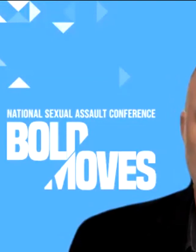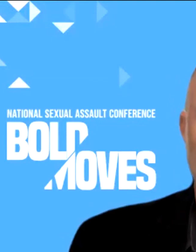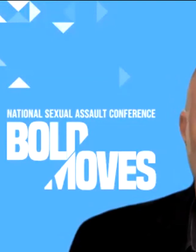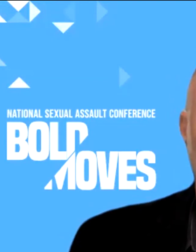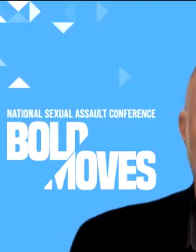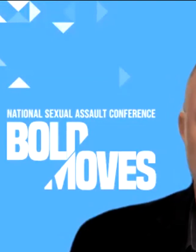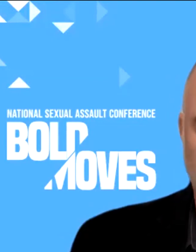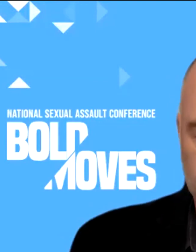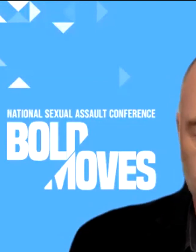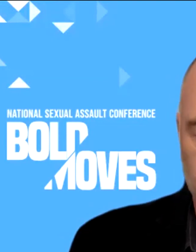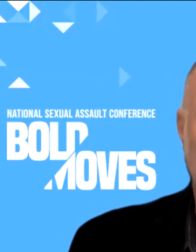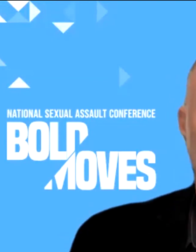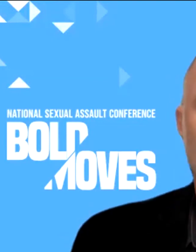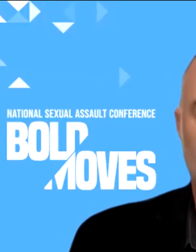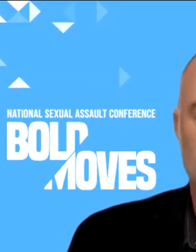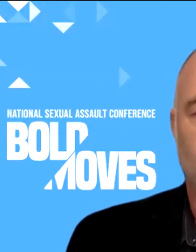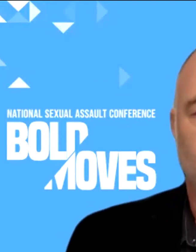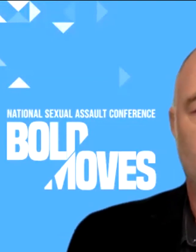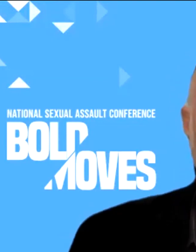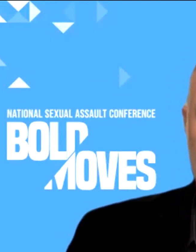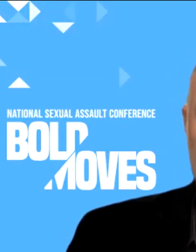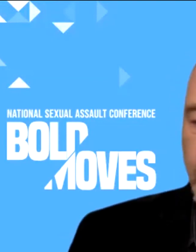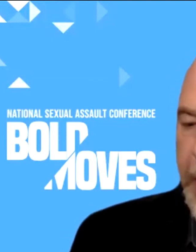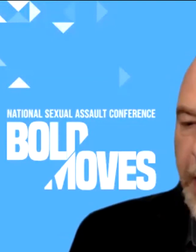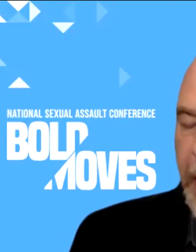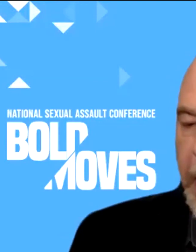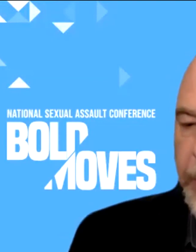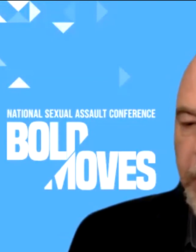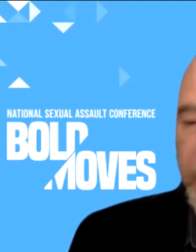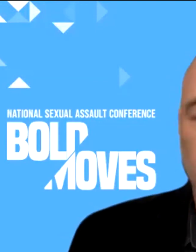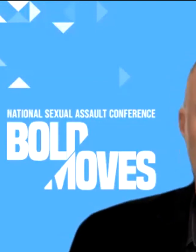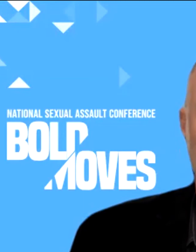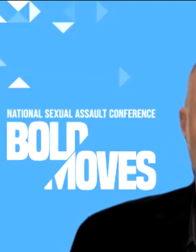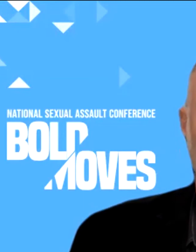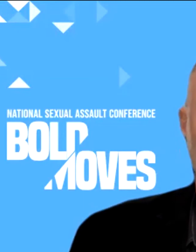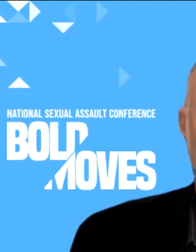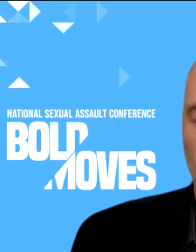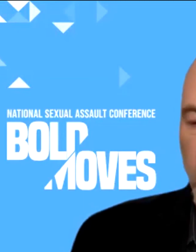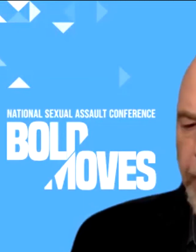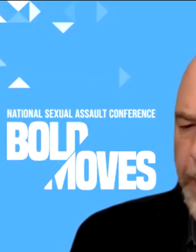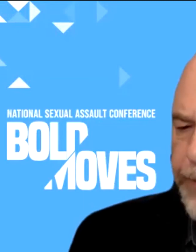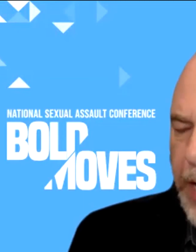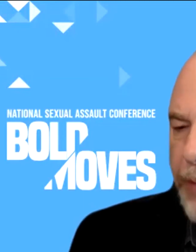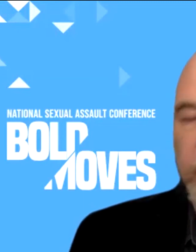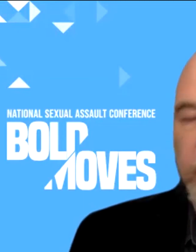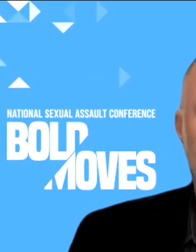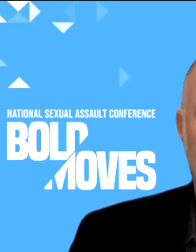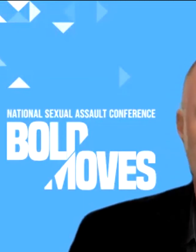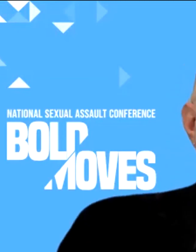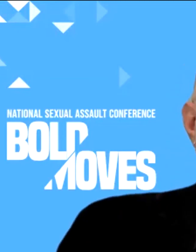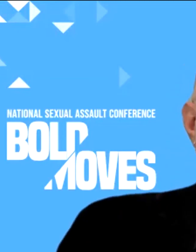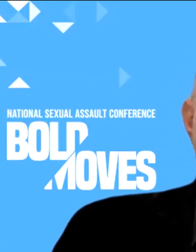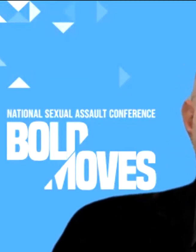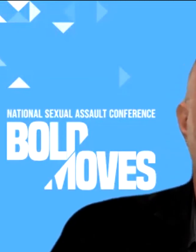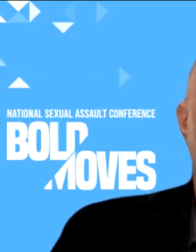my old and good friend, Dr. Leah Aldridge, for all her leadership, Calcasa and elsewhere as well. These are obviously,